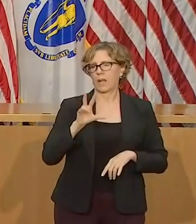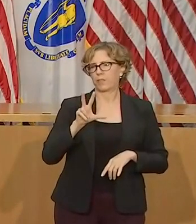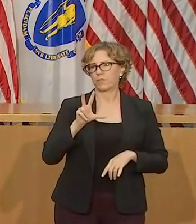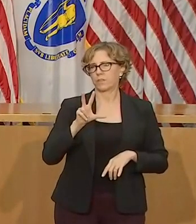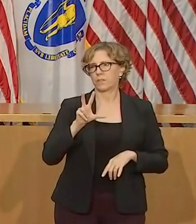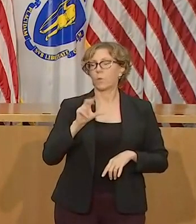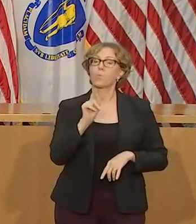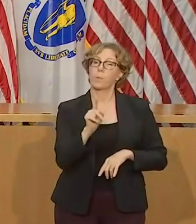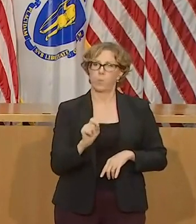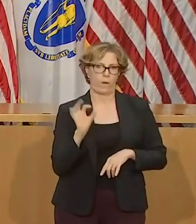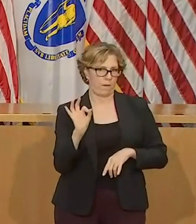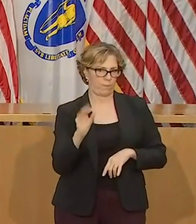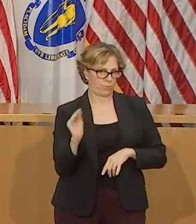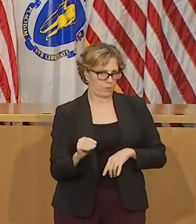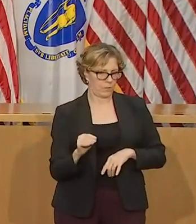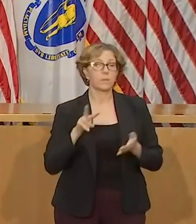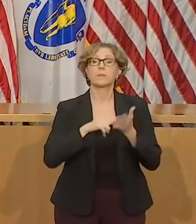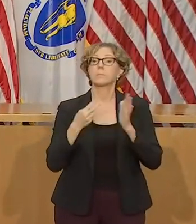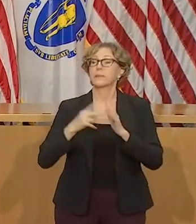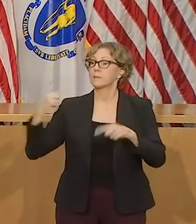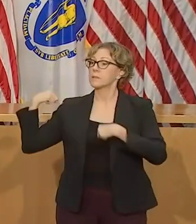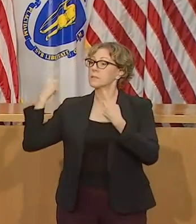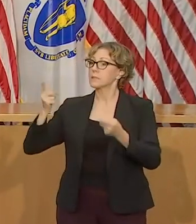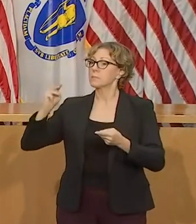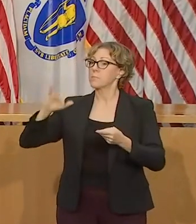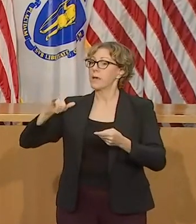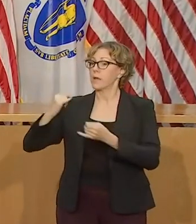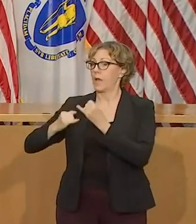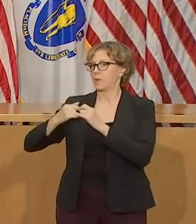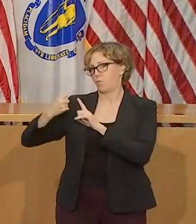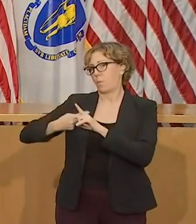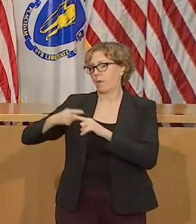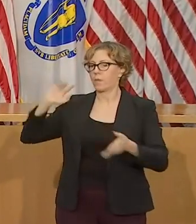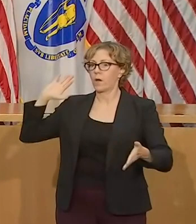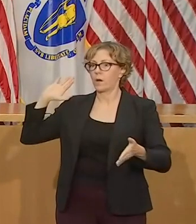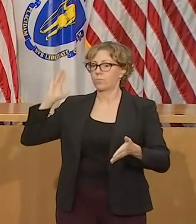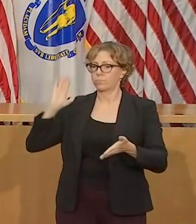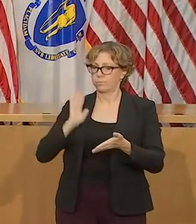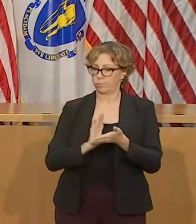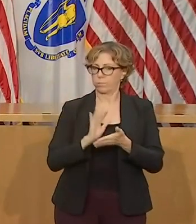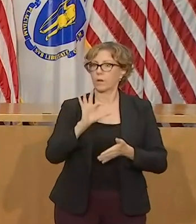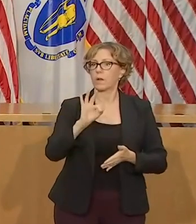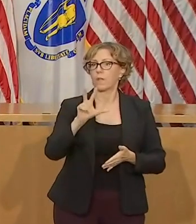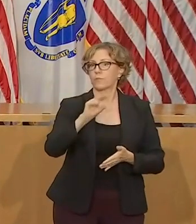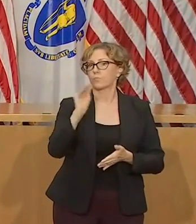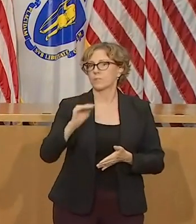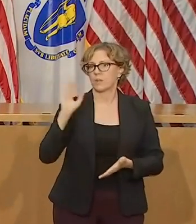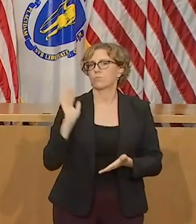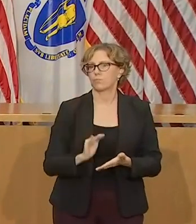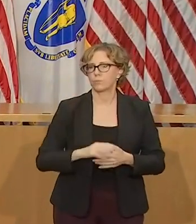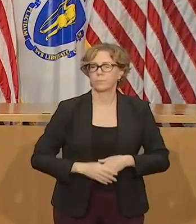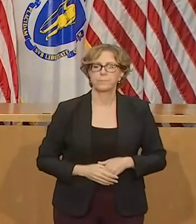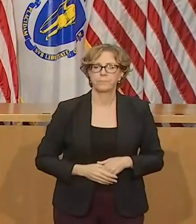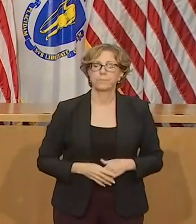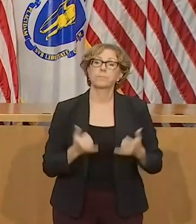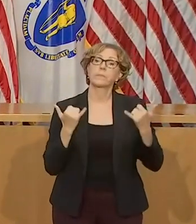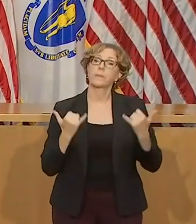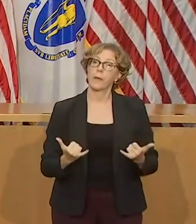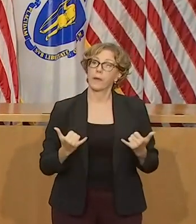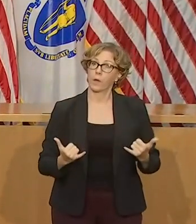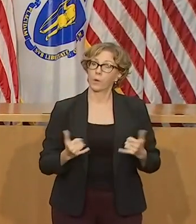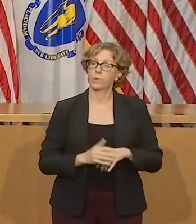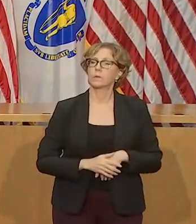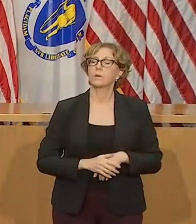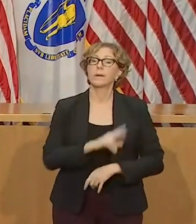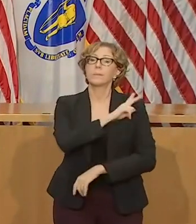from the end of May. There are currently 762 patients hospitalized for COVID-19